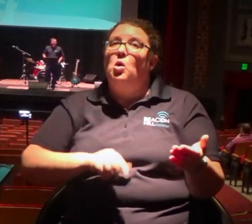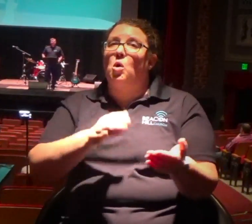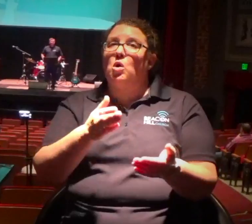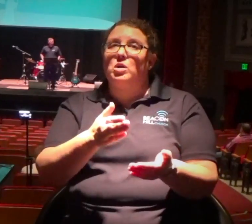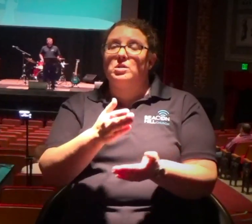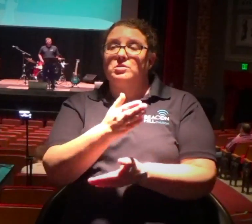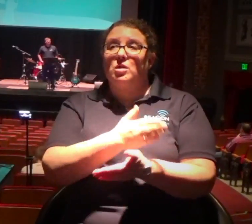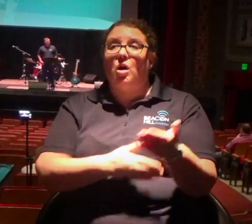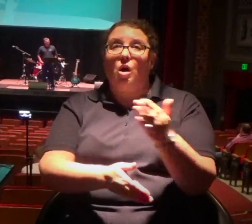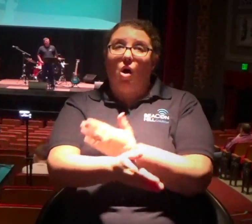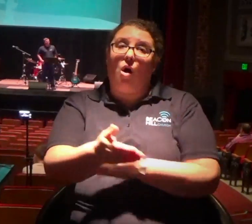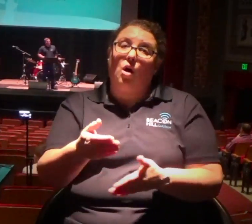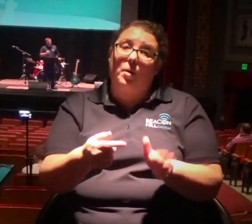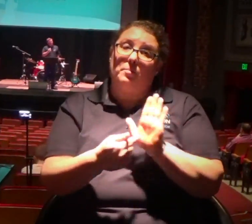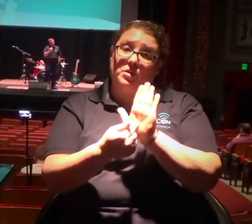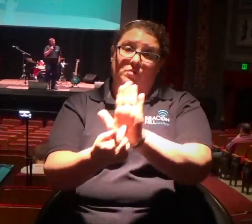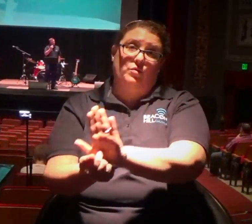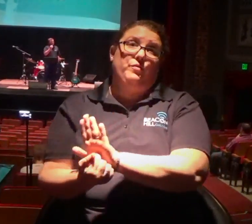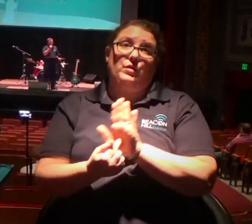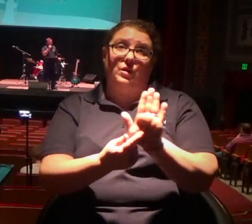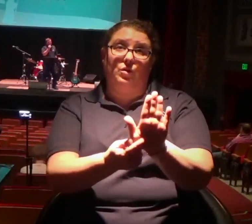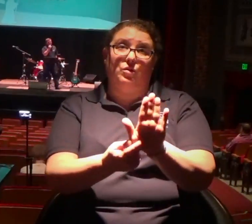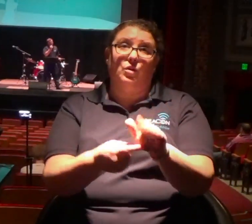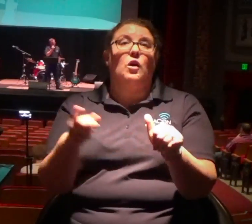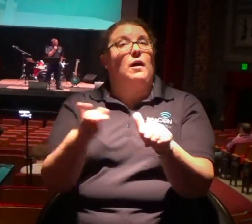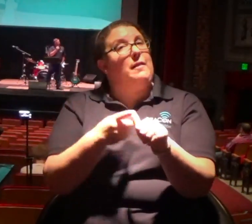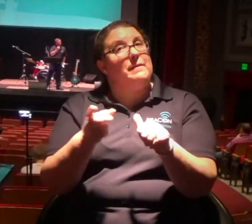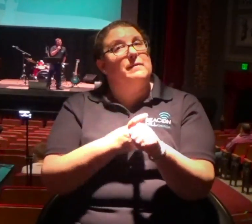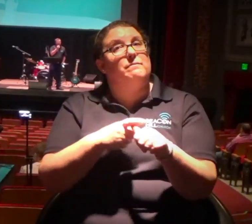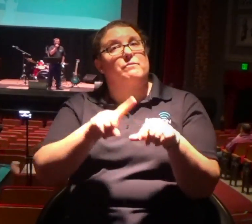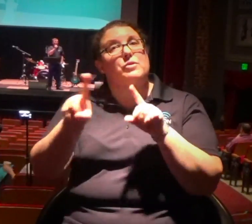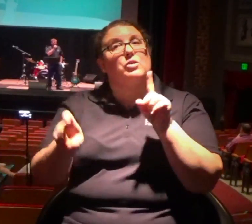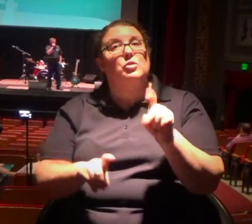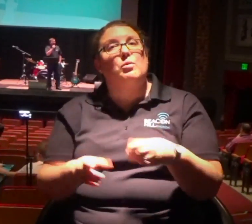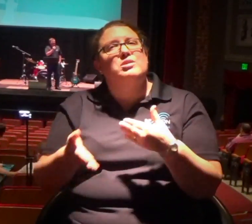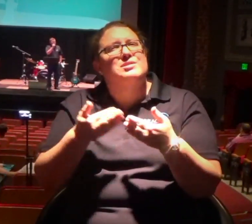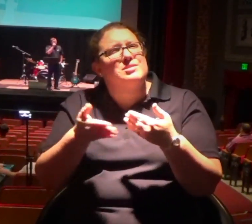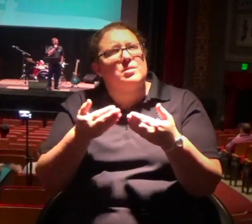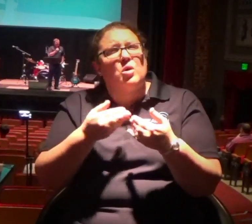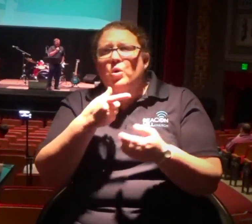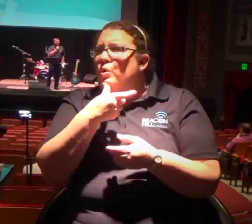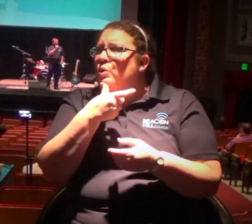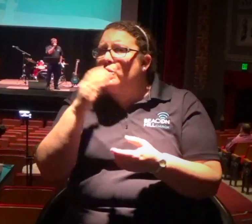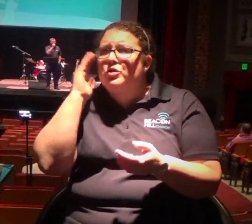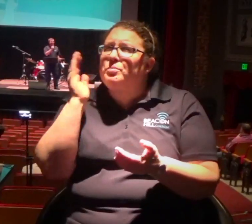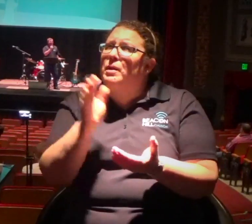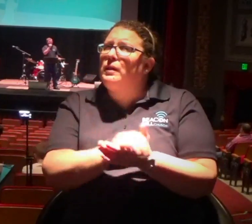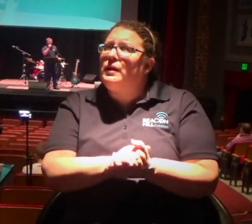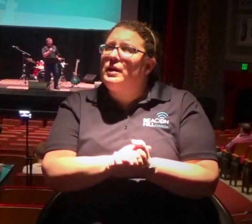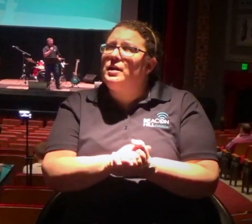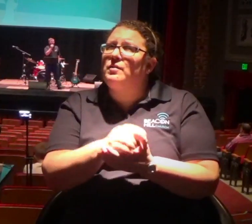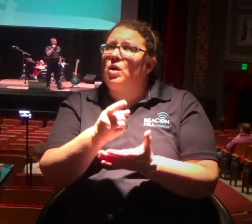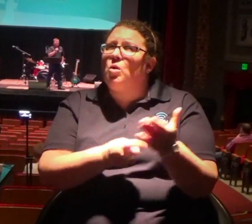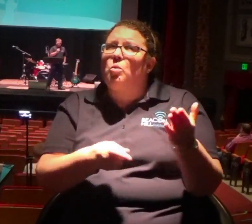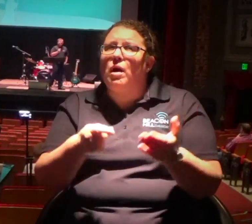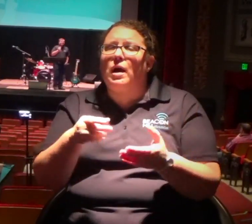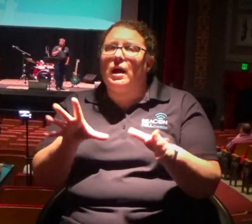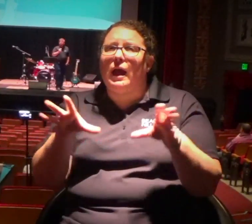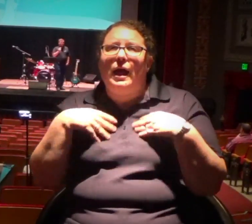revealed? The first question is just so simple. He says, who has believed what he has heard from us? This wasn't